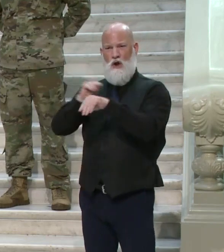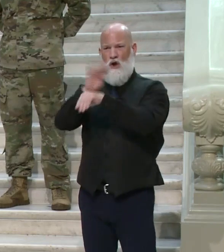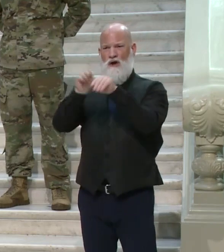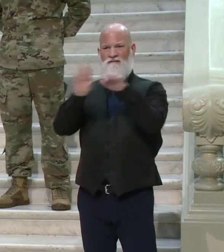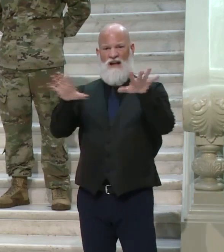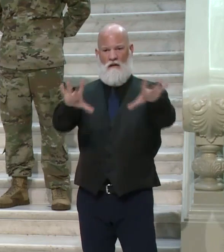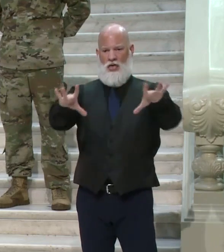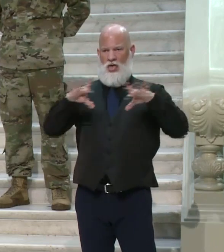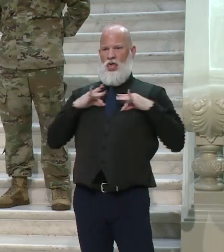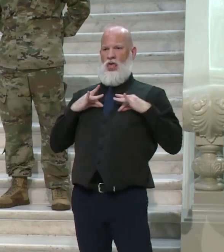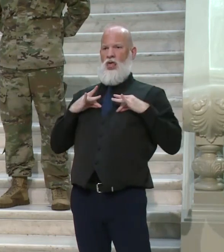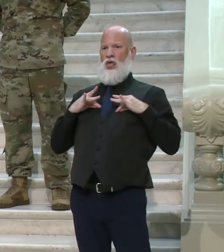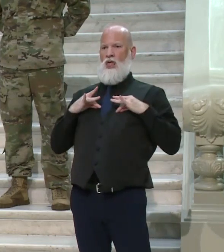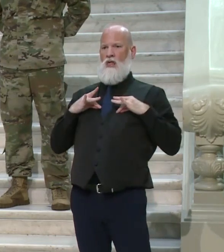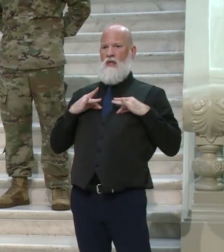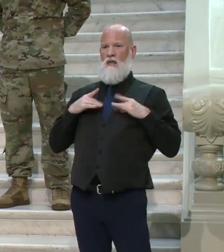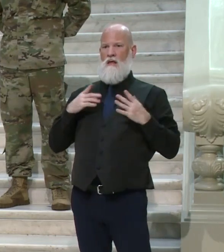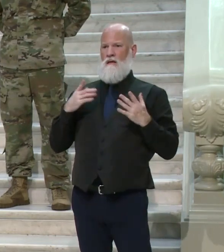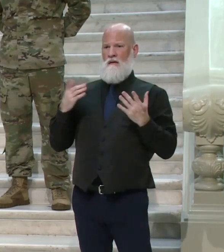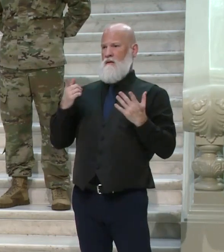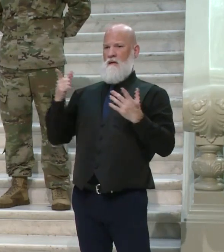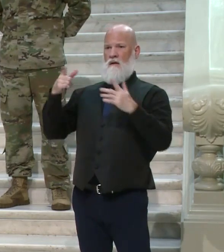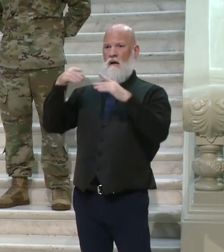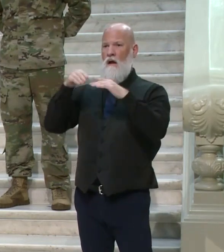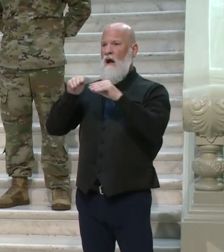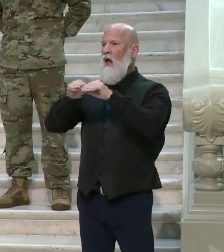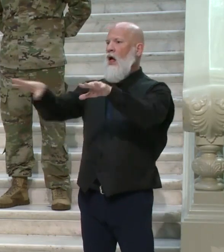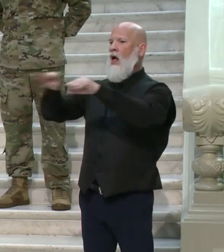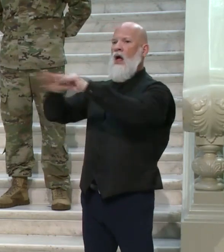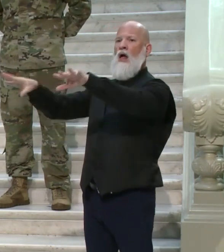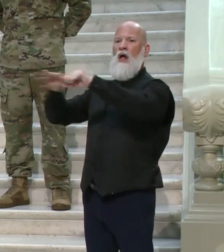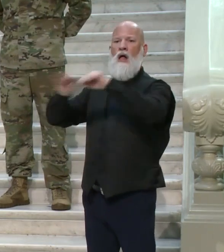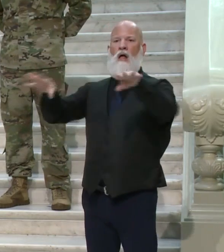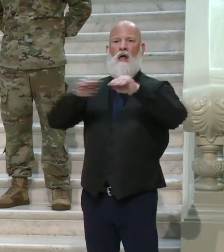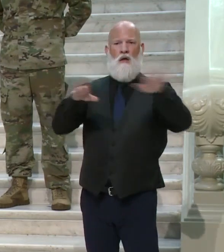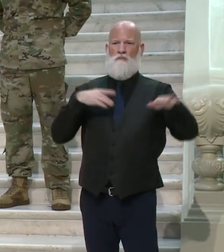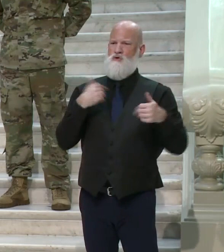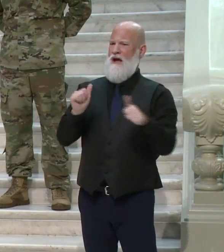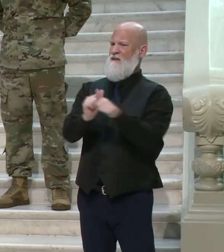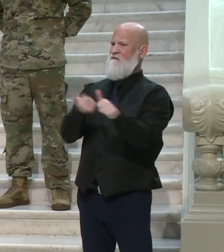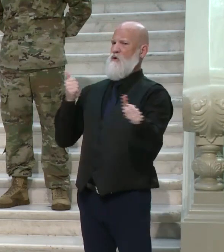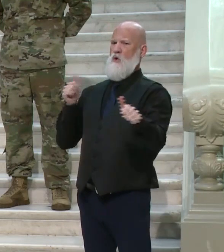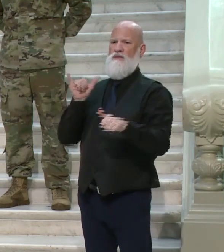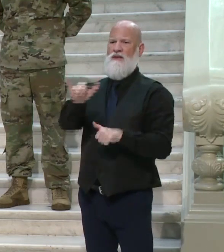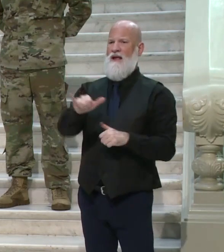the kind of things that we are trying to avoid. Thank you. Thank you.